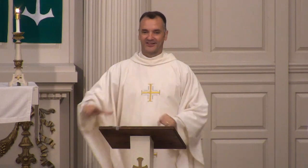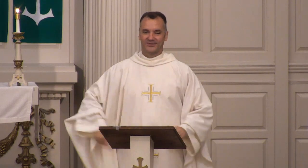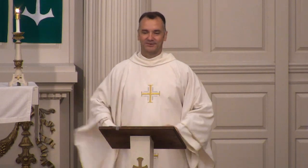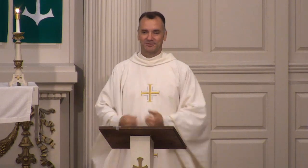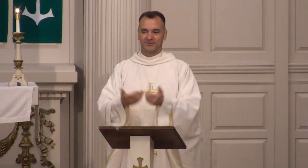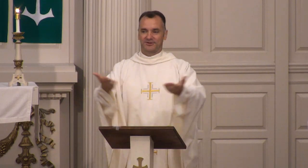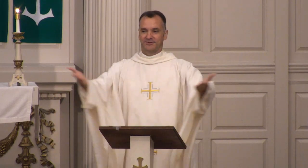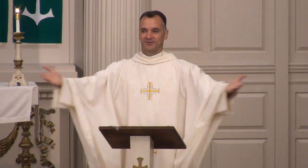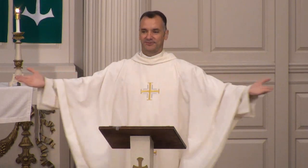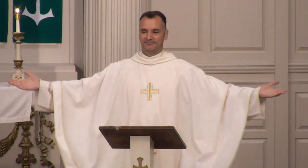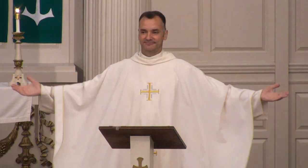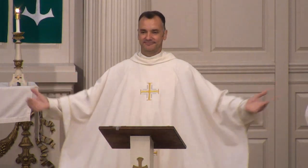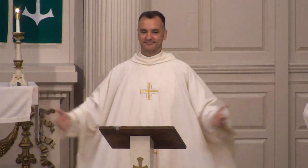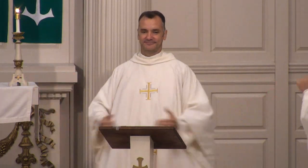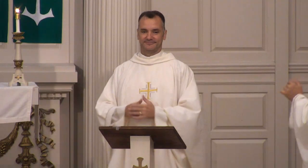The Lord be with you.